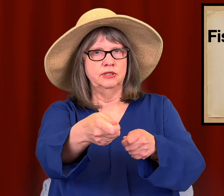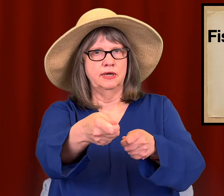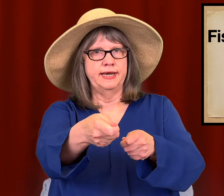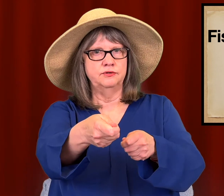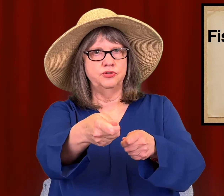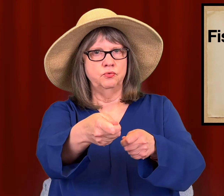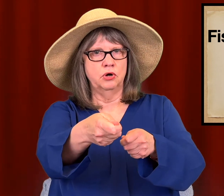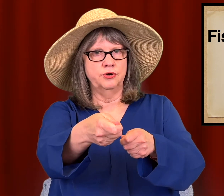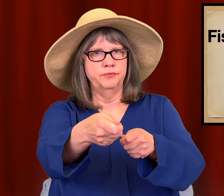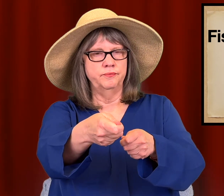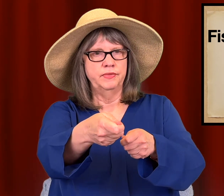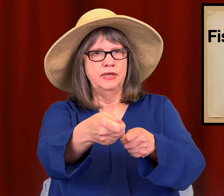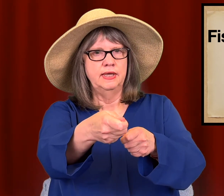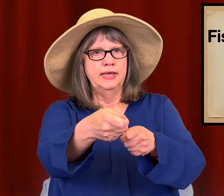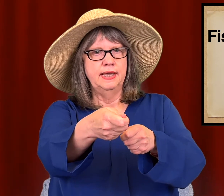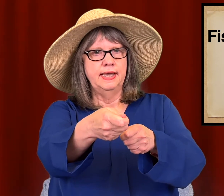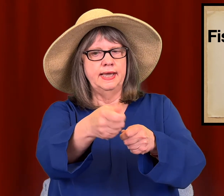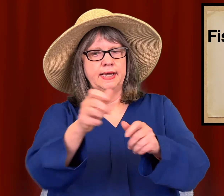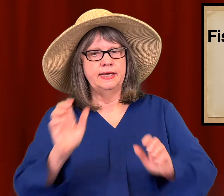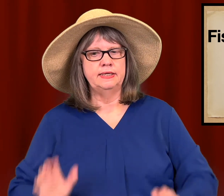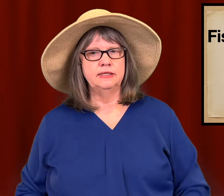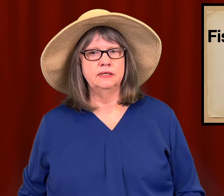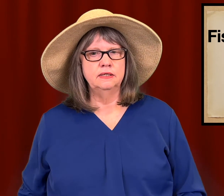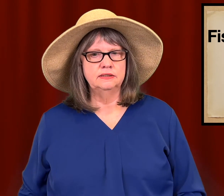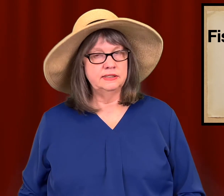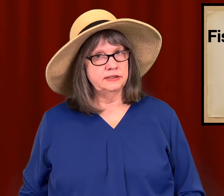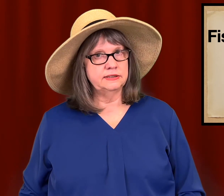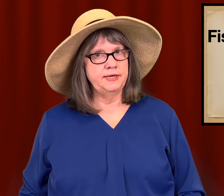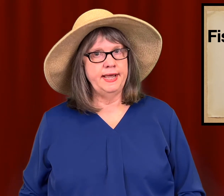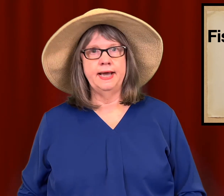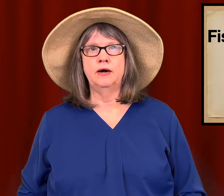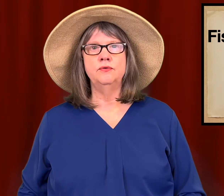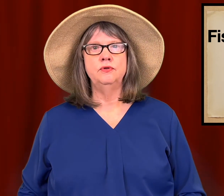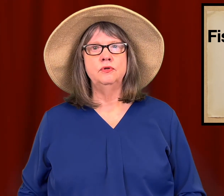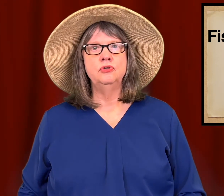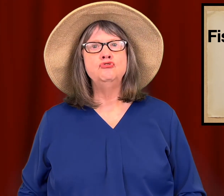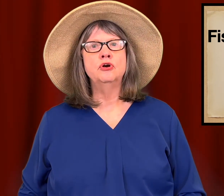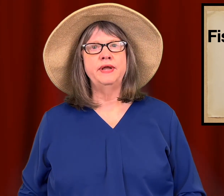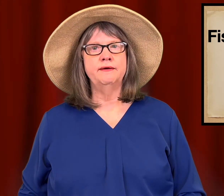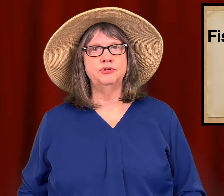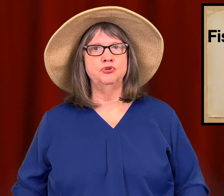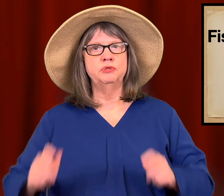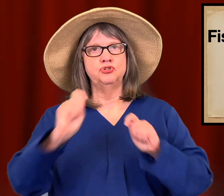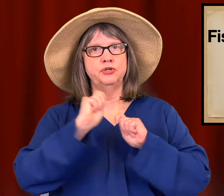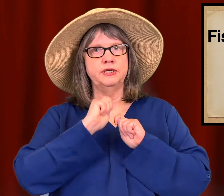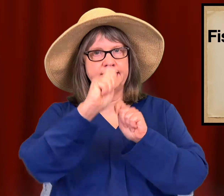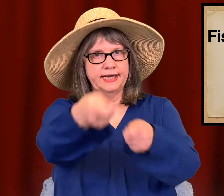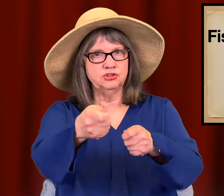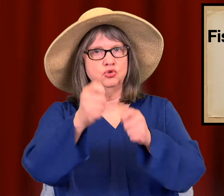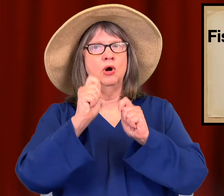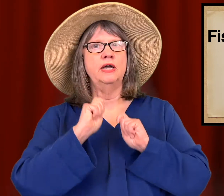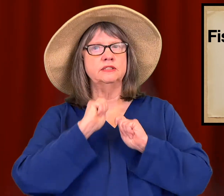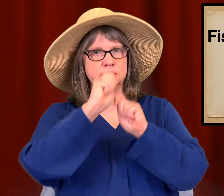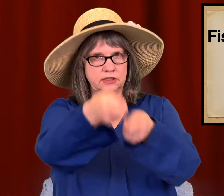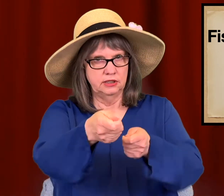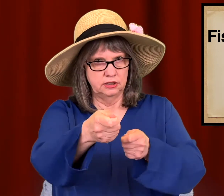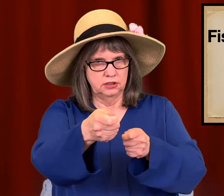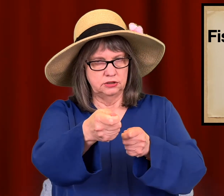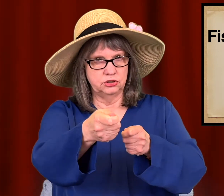line out into the water. And since it's a noun, you don't have to, but you can cast twice to